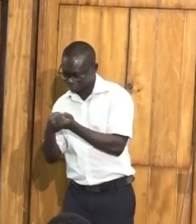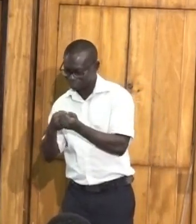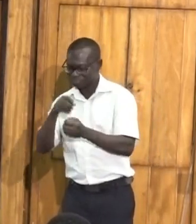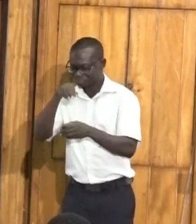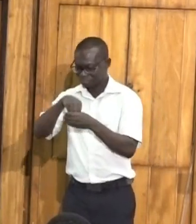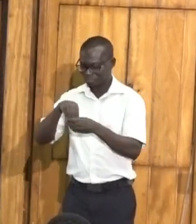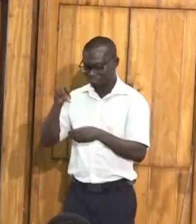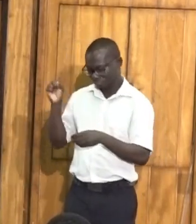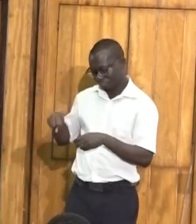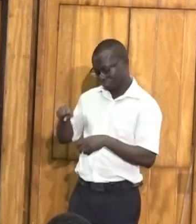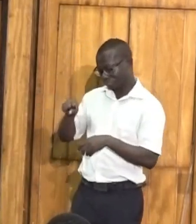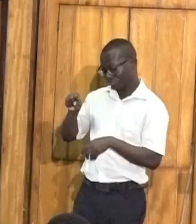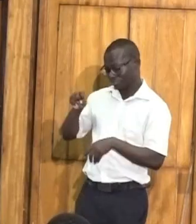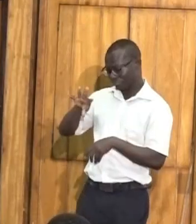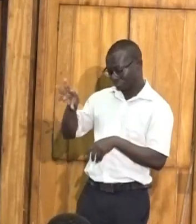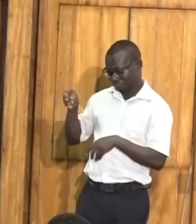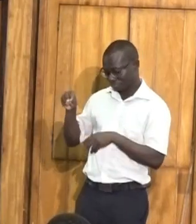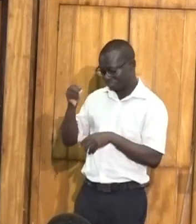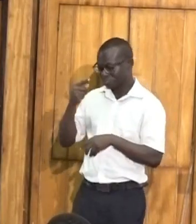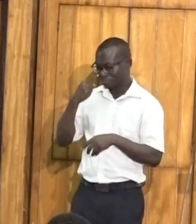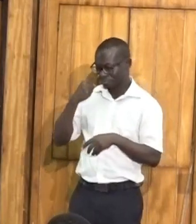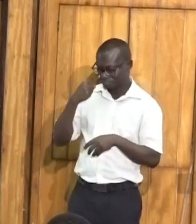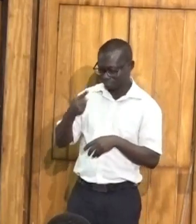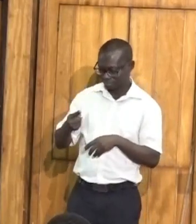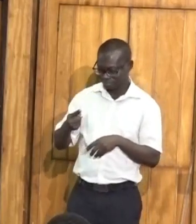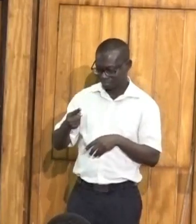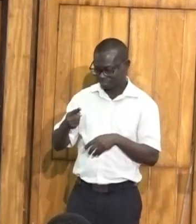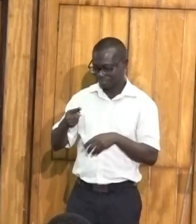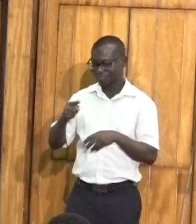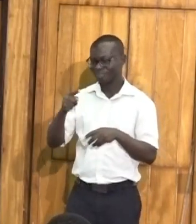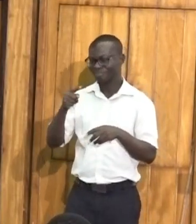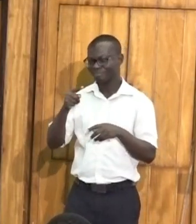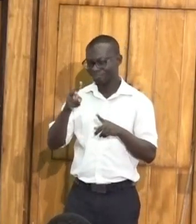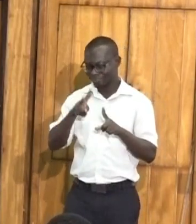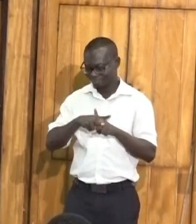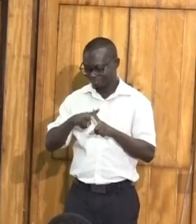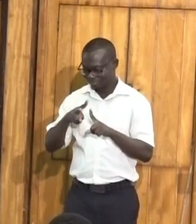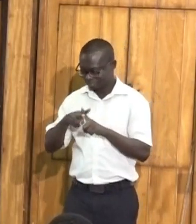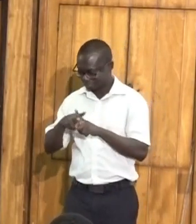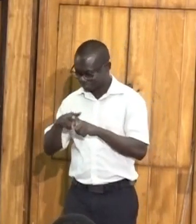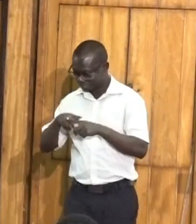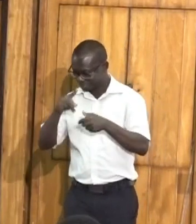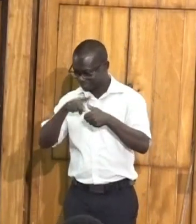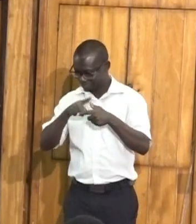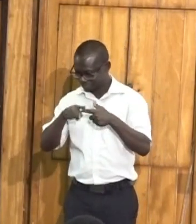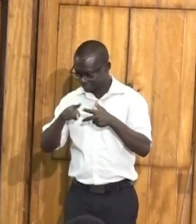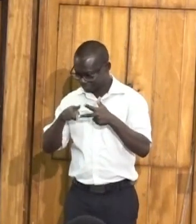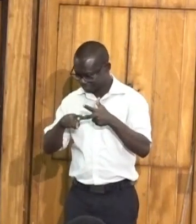Africa. We've also seen that we've implemented the 3C model that I've spoken to,